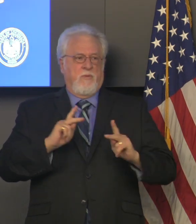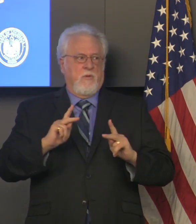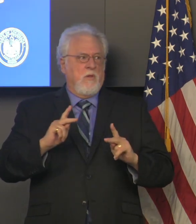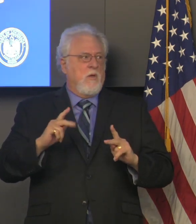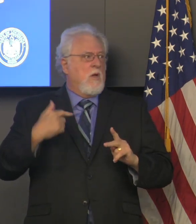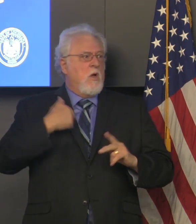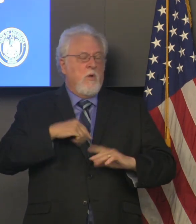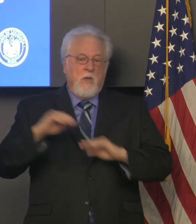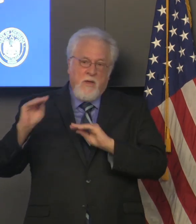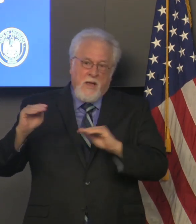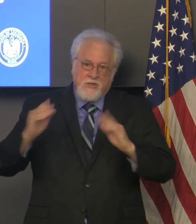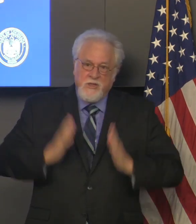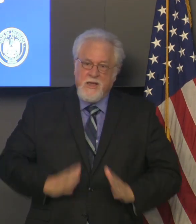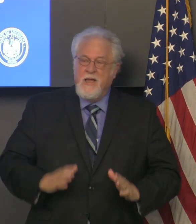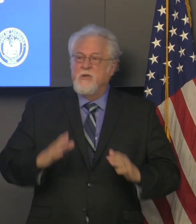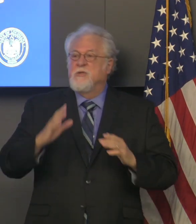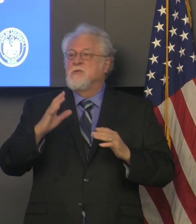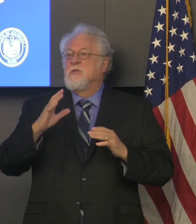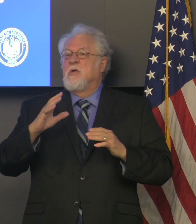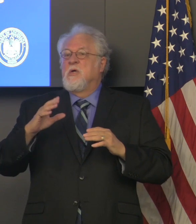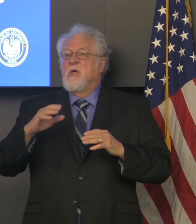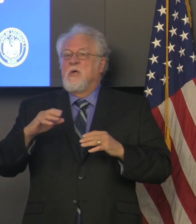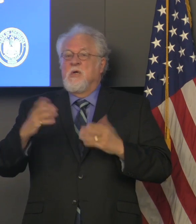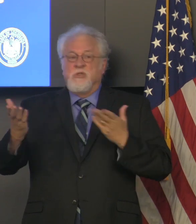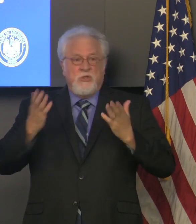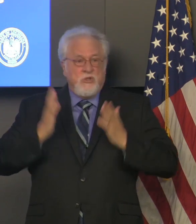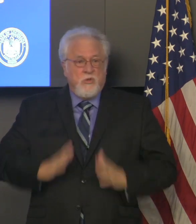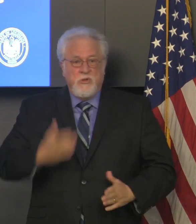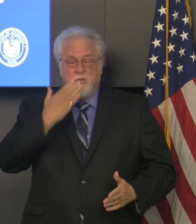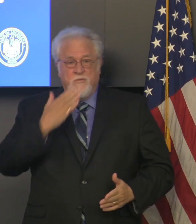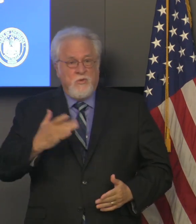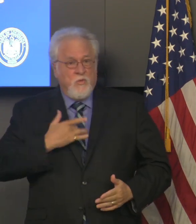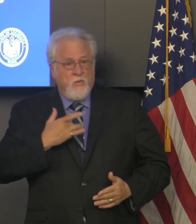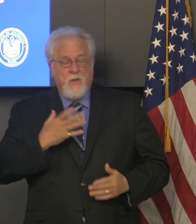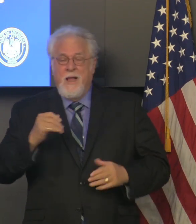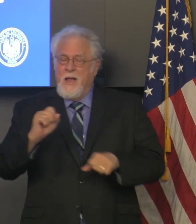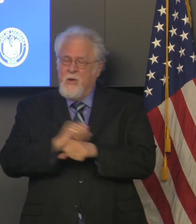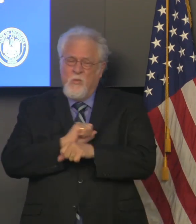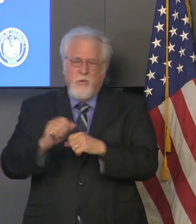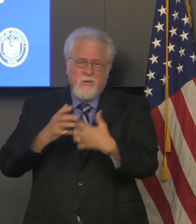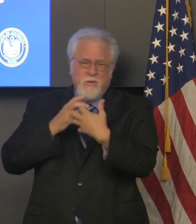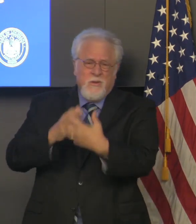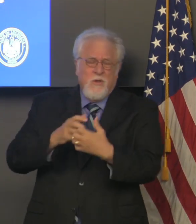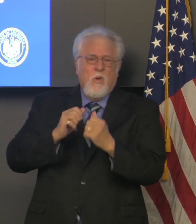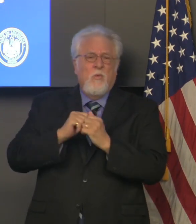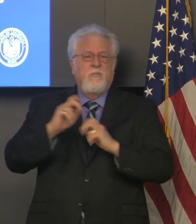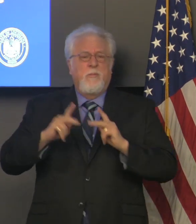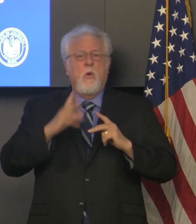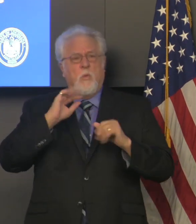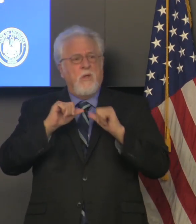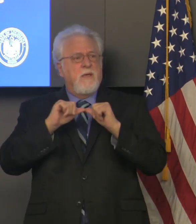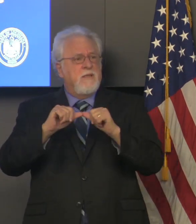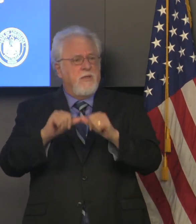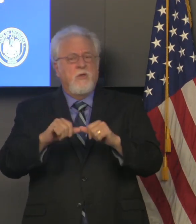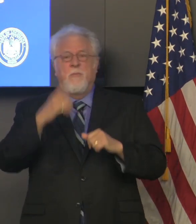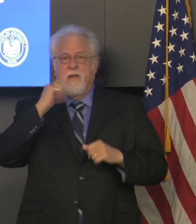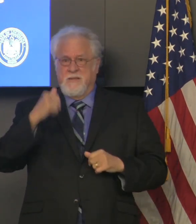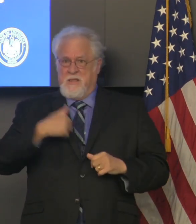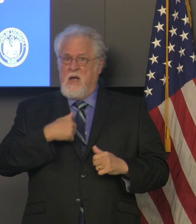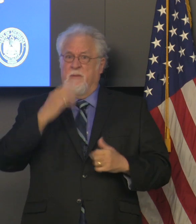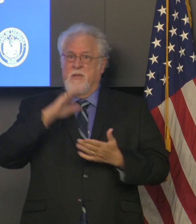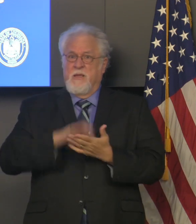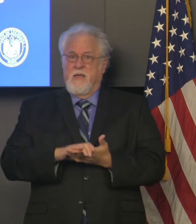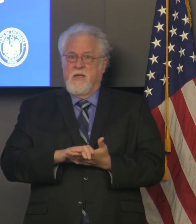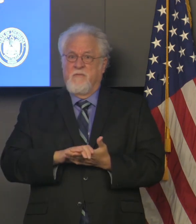been educators, we have been stewards of goodwill, and we have worked with people, and we're going to continue to do that because I